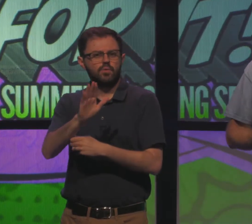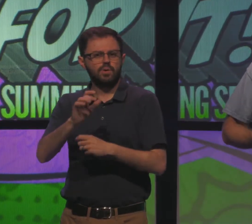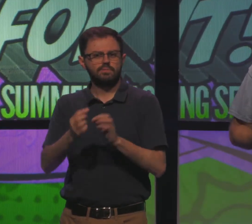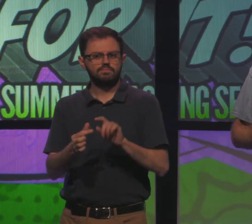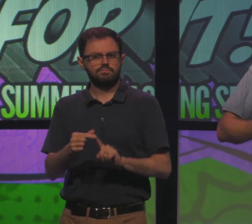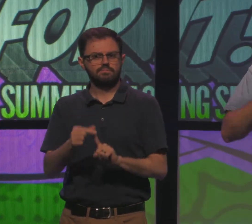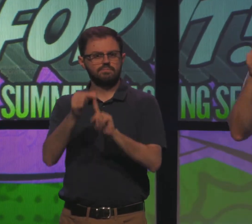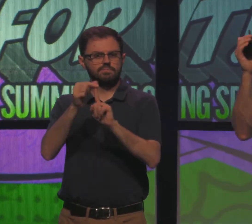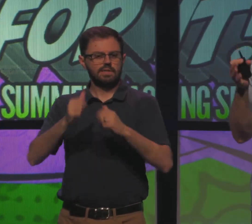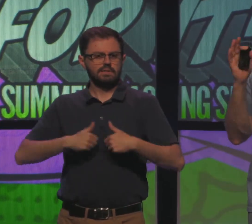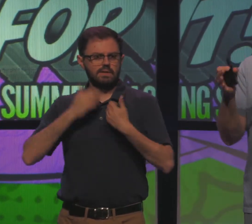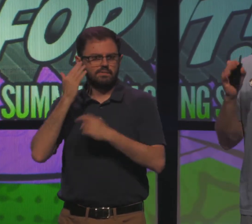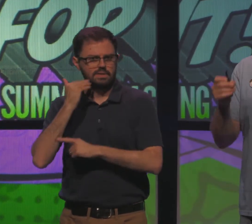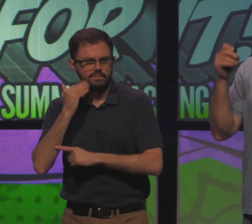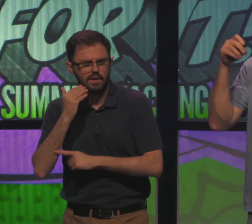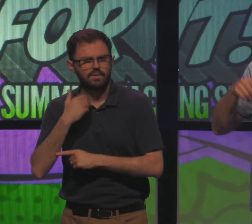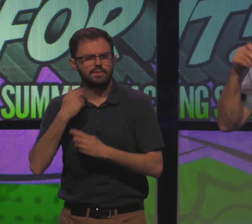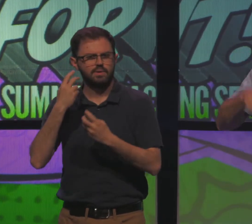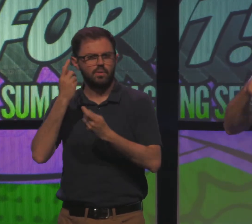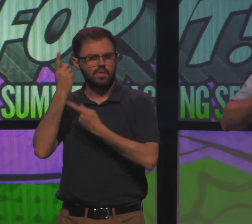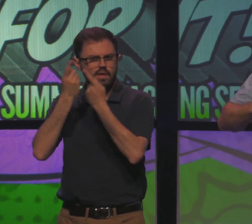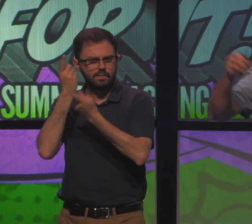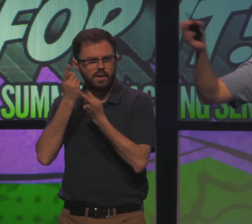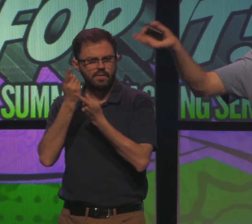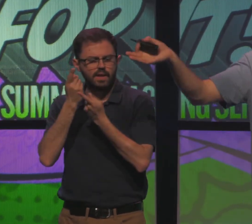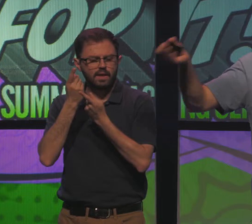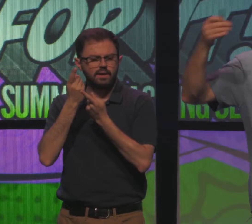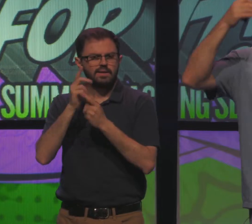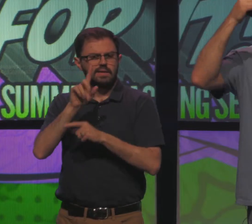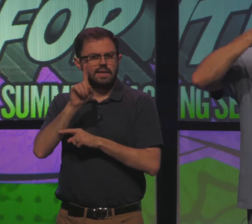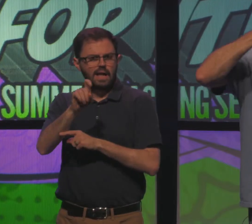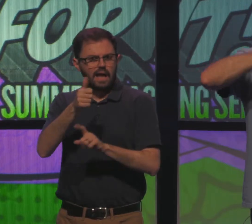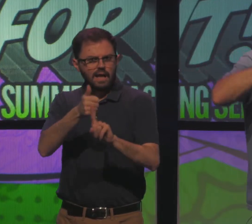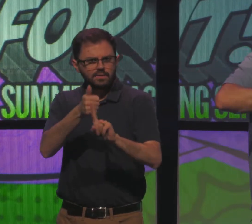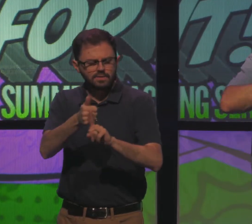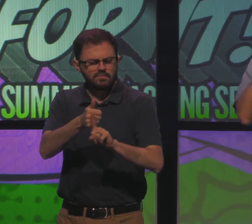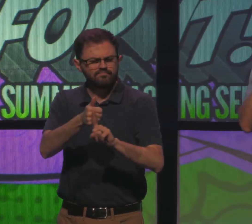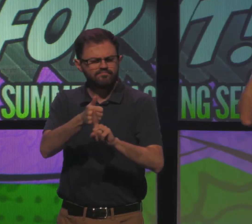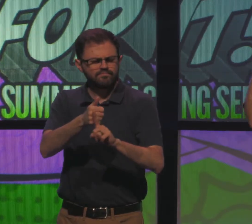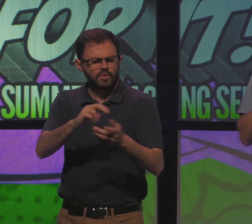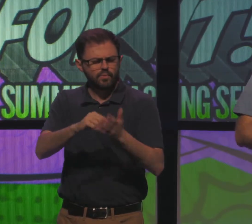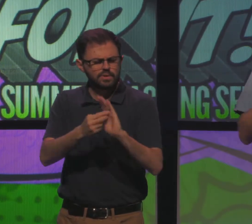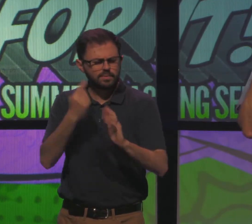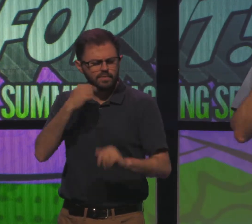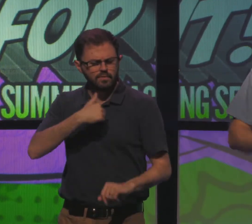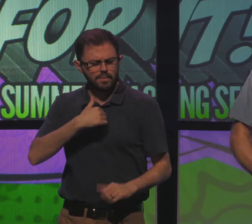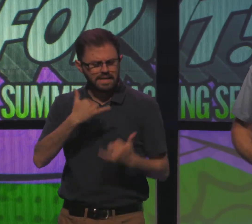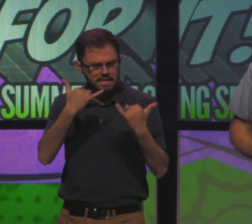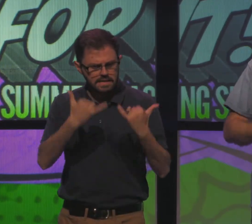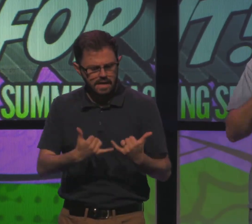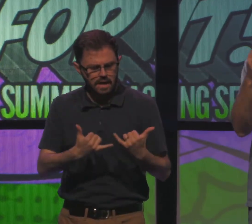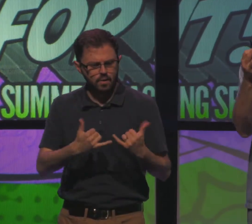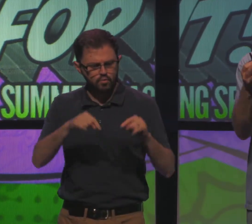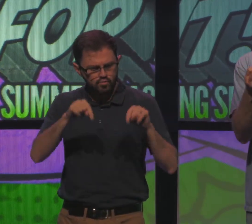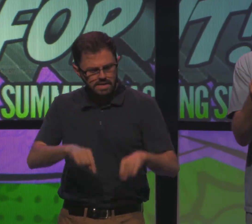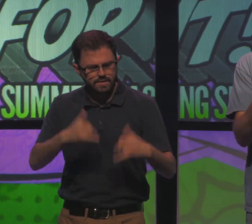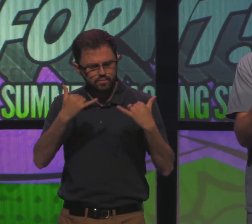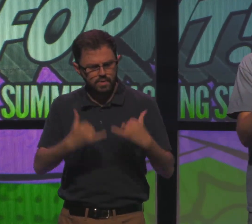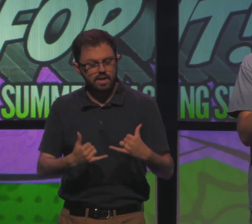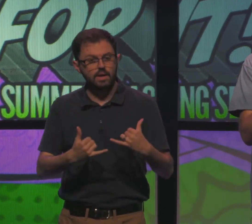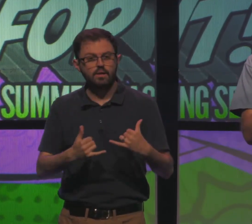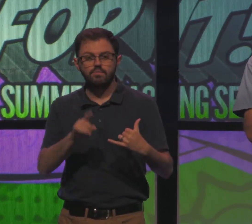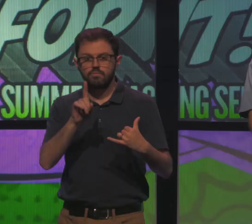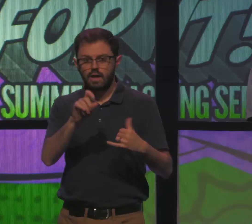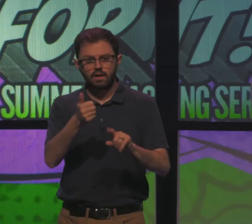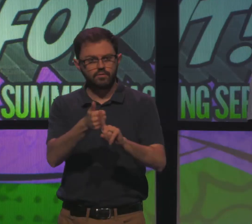it, consider it. Ask yourself, what does this mean for me here and now? As you have communion, what does this mean for me right here, right now? And so let the